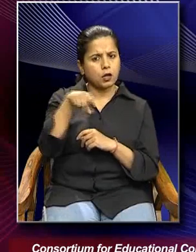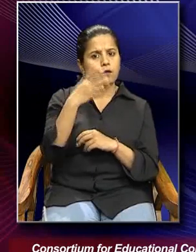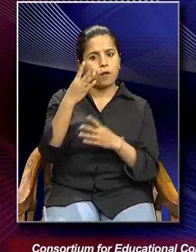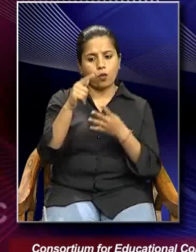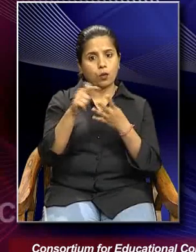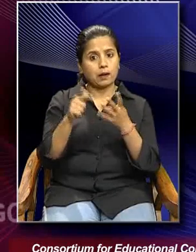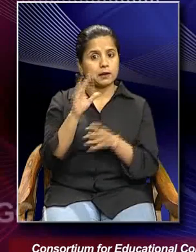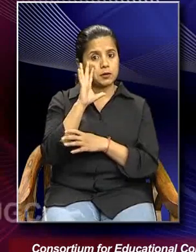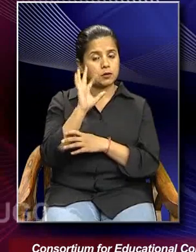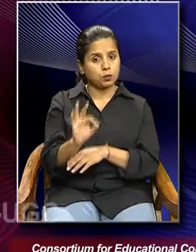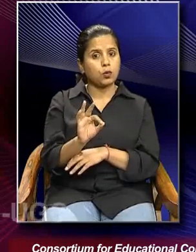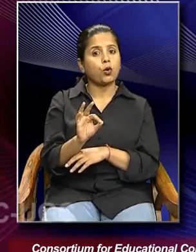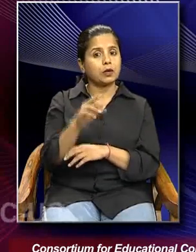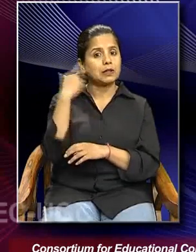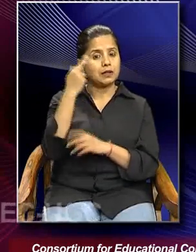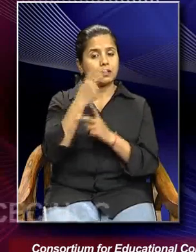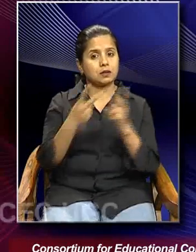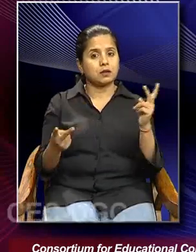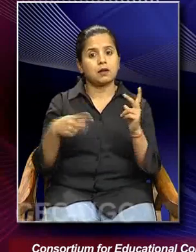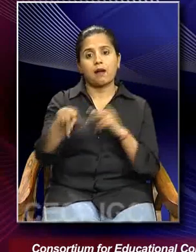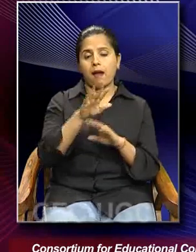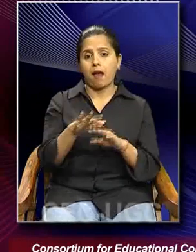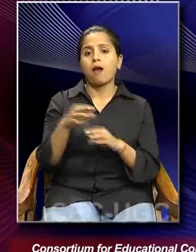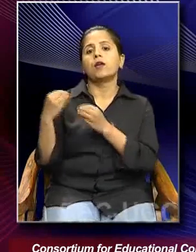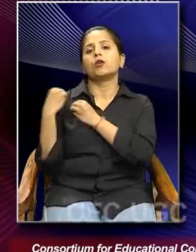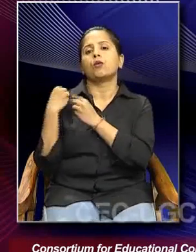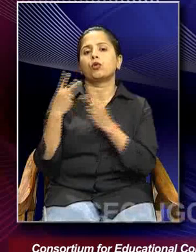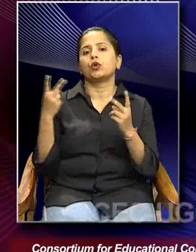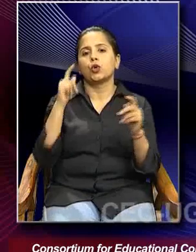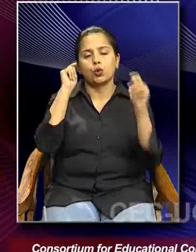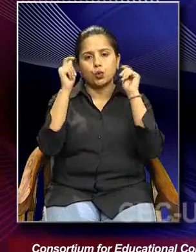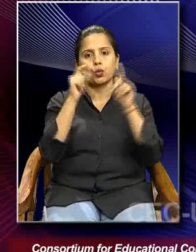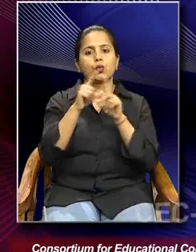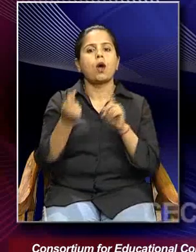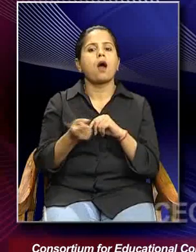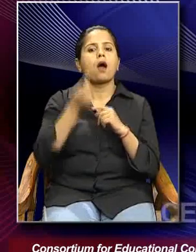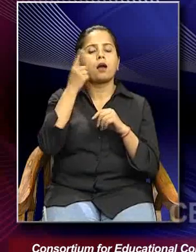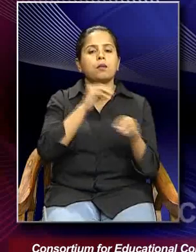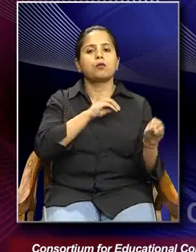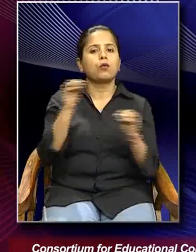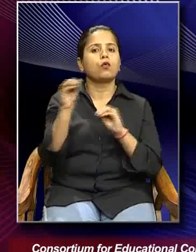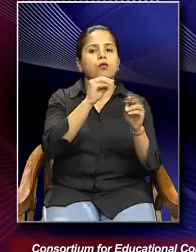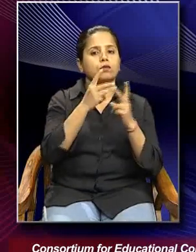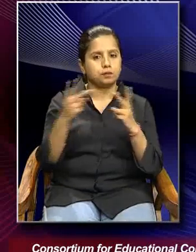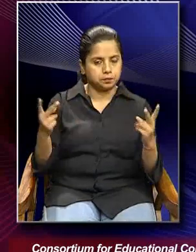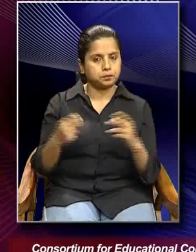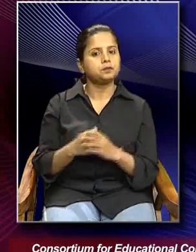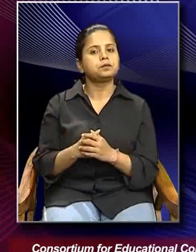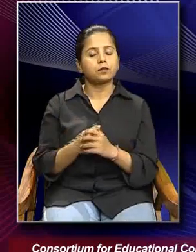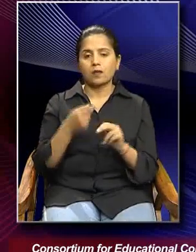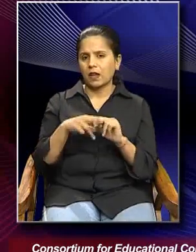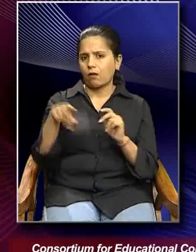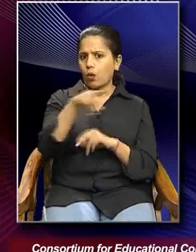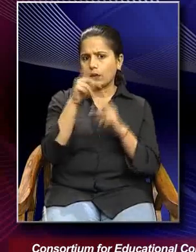important factors play a very significant role in terms of understanding the migration. If you